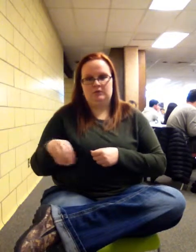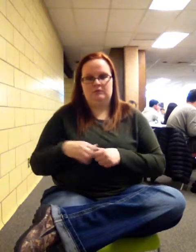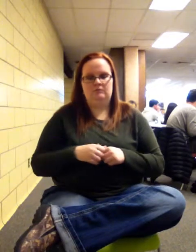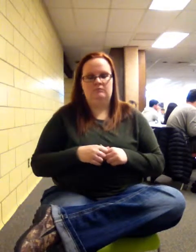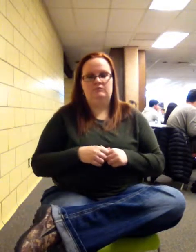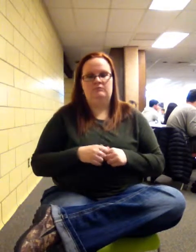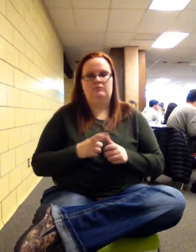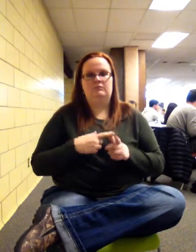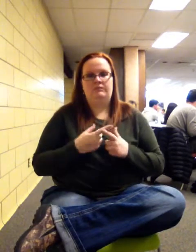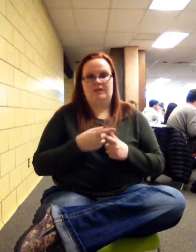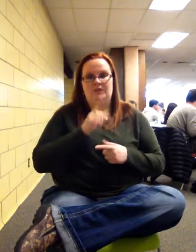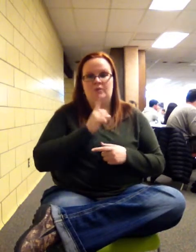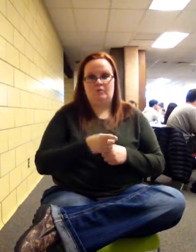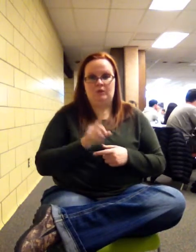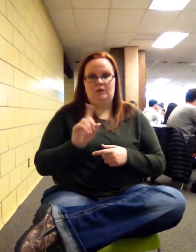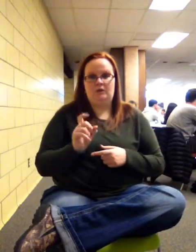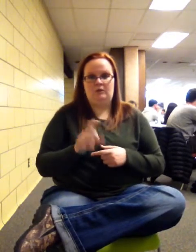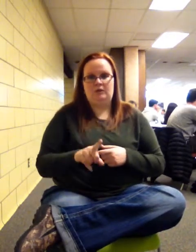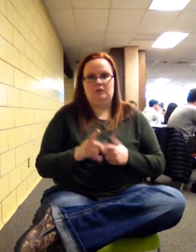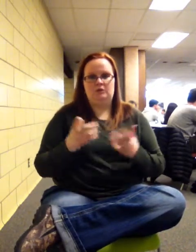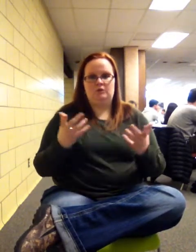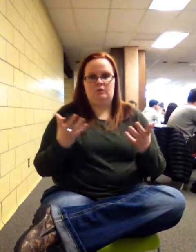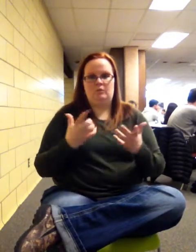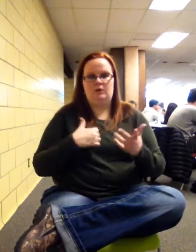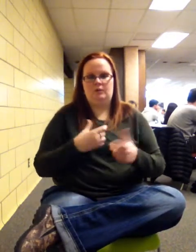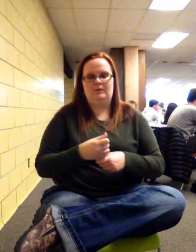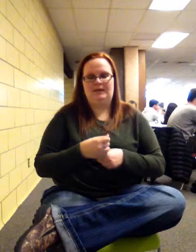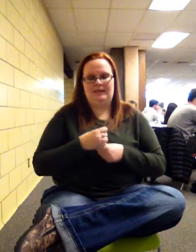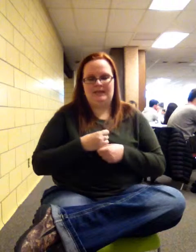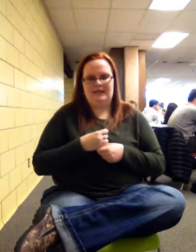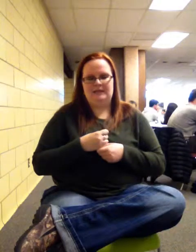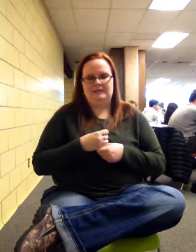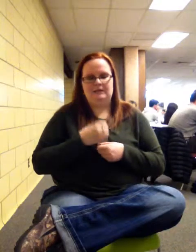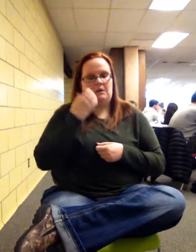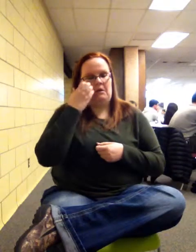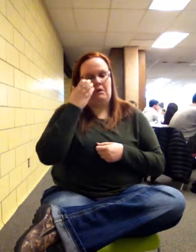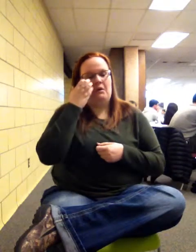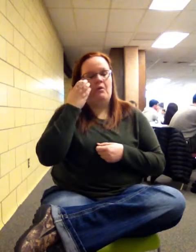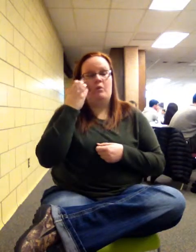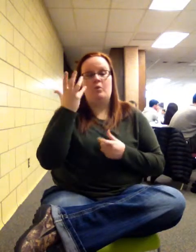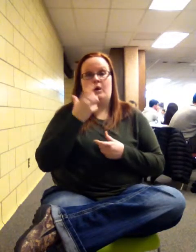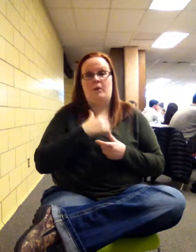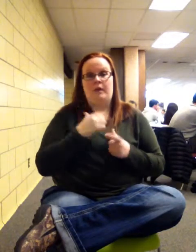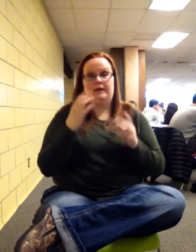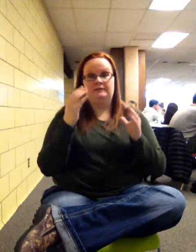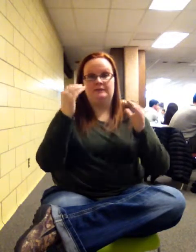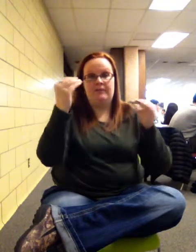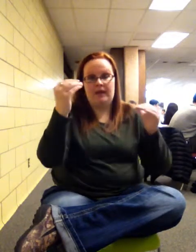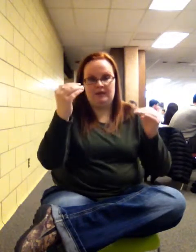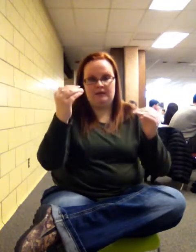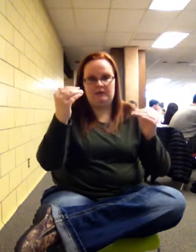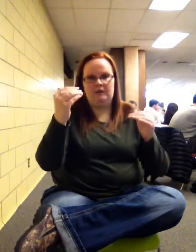Then the real question is, what would I get, or what would I expect, the pure expectations theory, what am